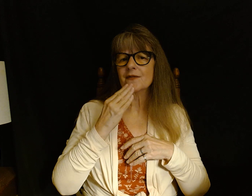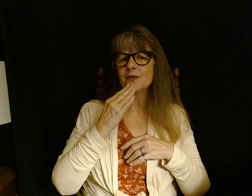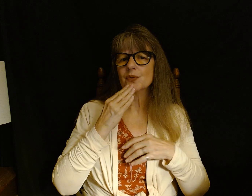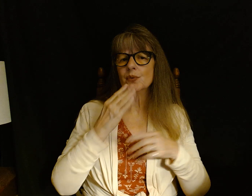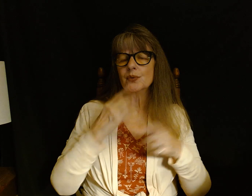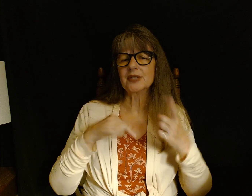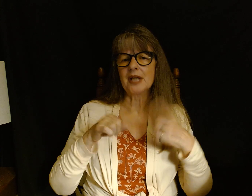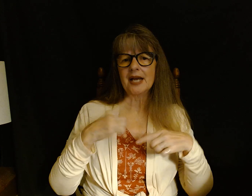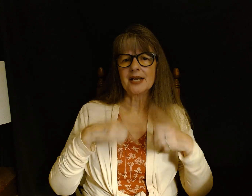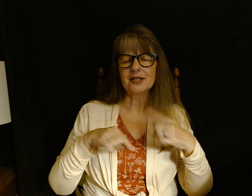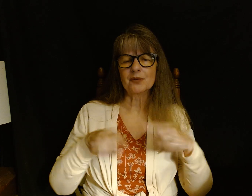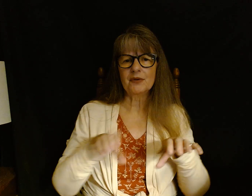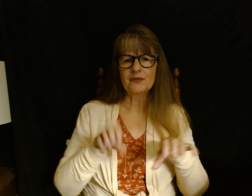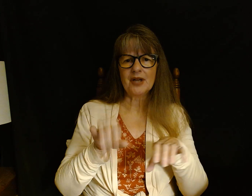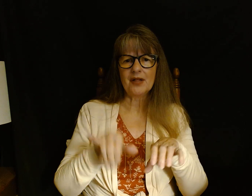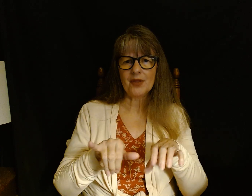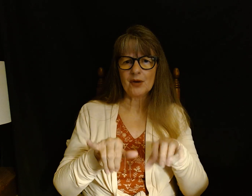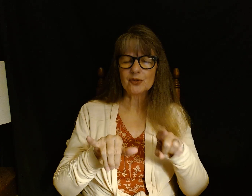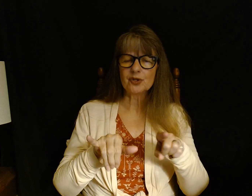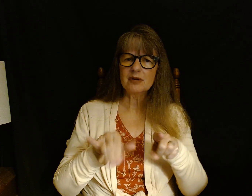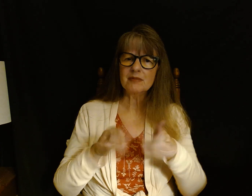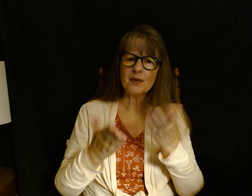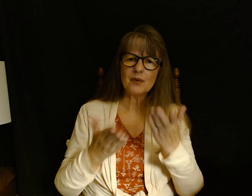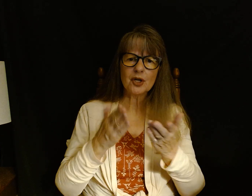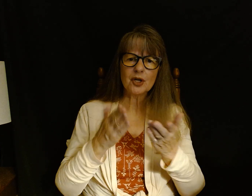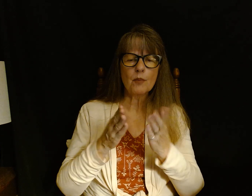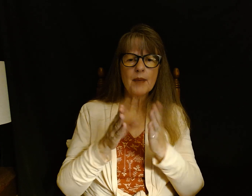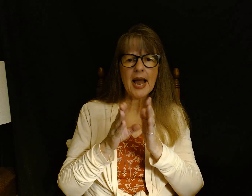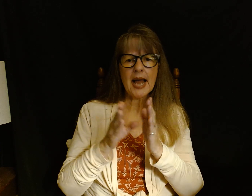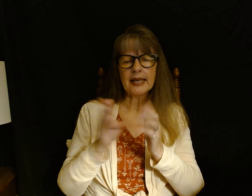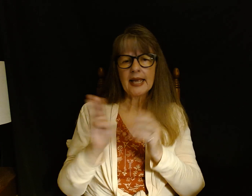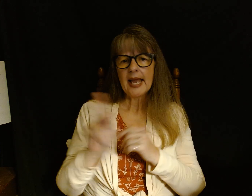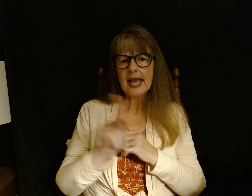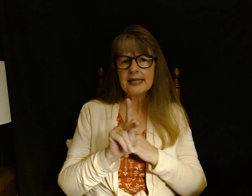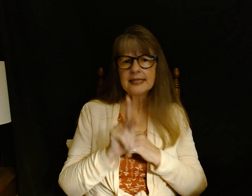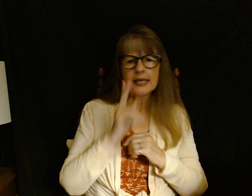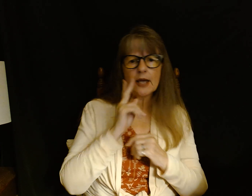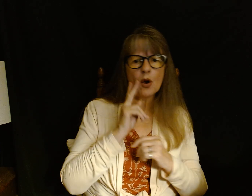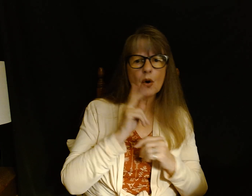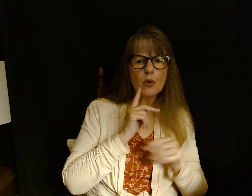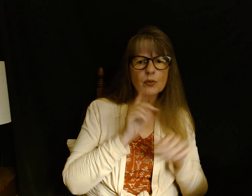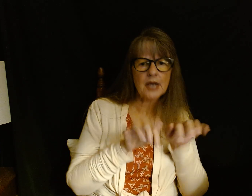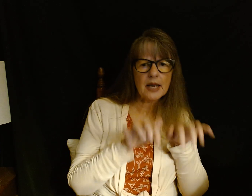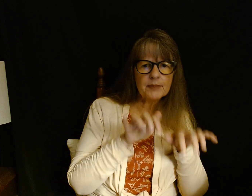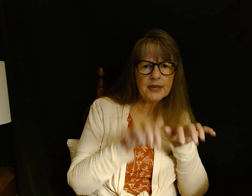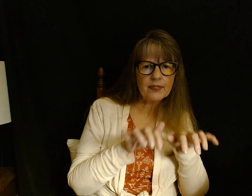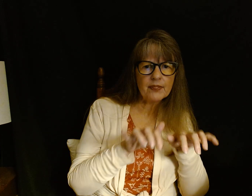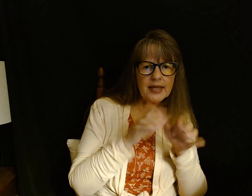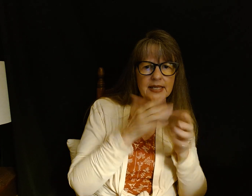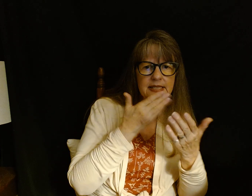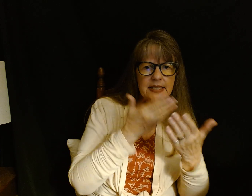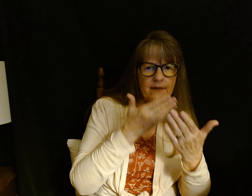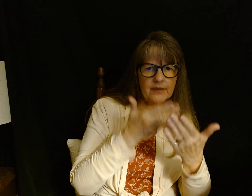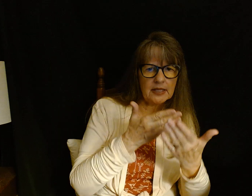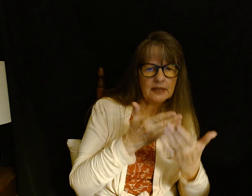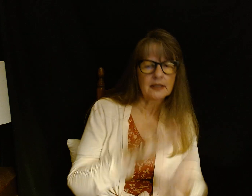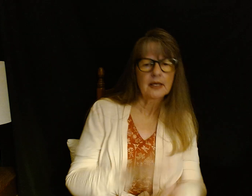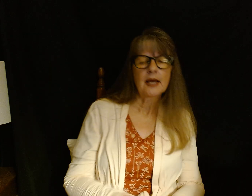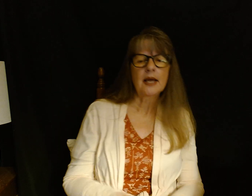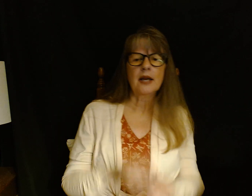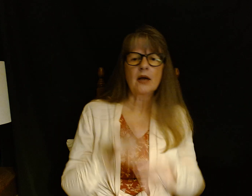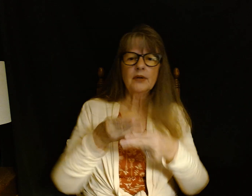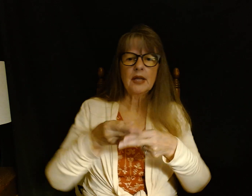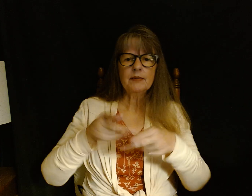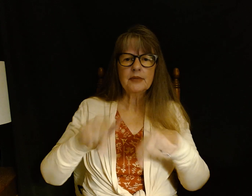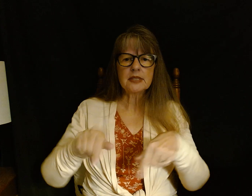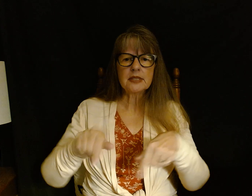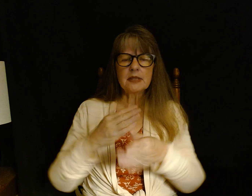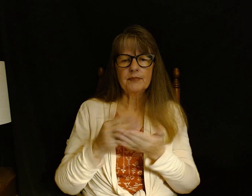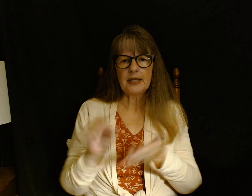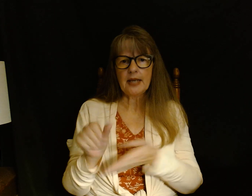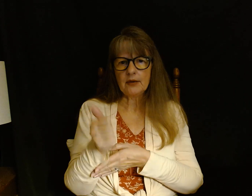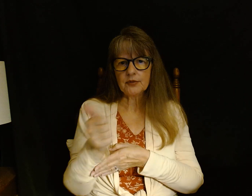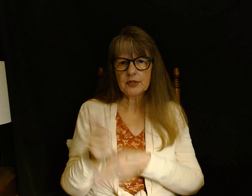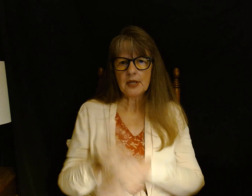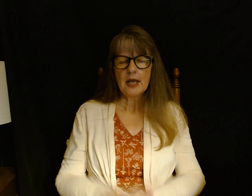food signs, and we've done those. So you might want to go back and say, type in Thanksgiving, and I'll name this something else.